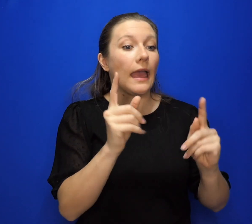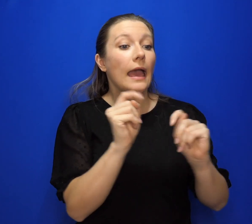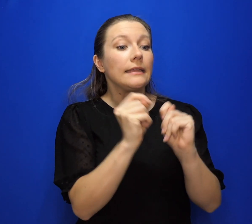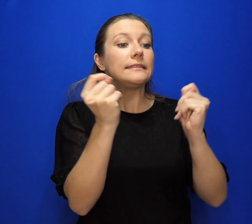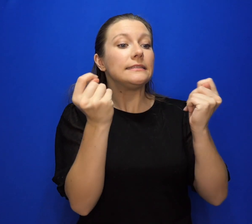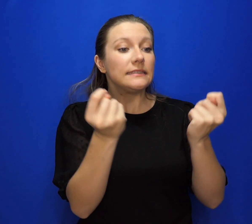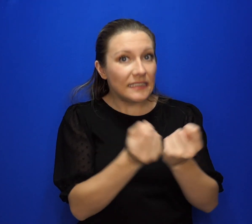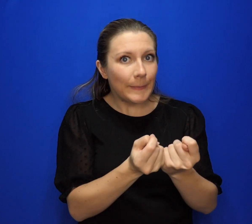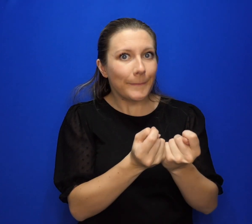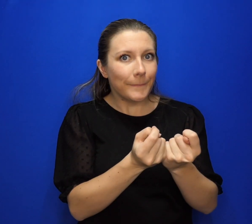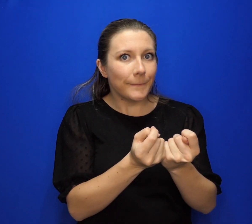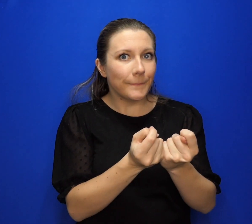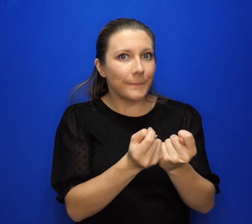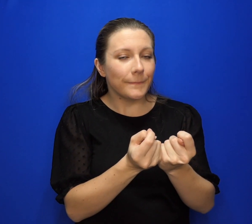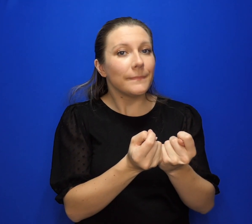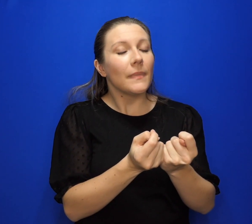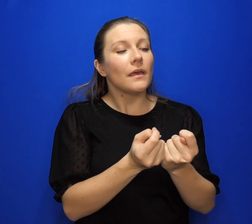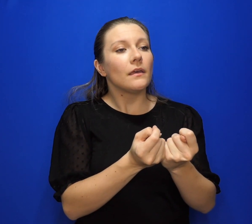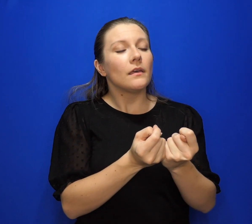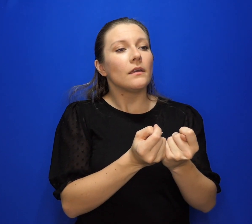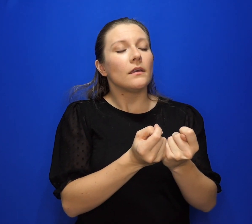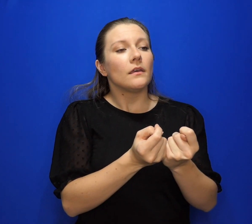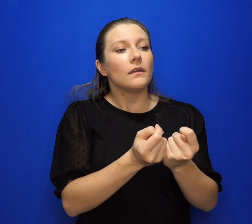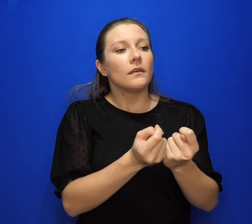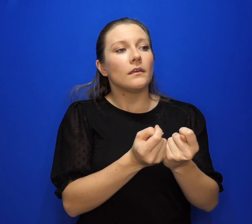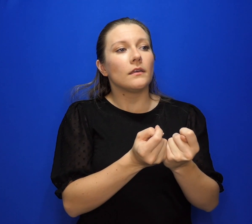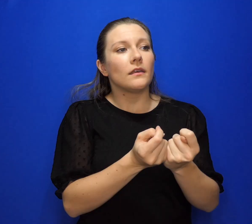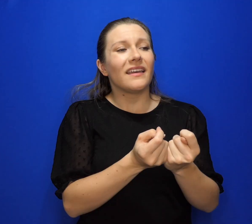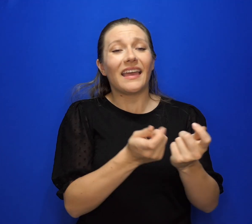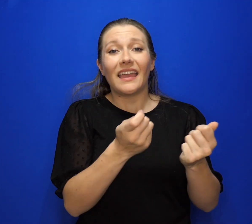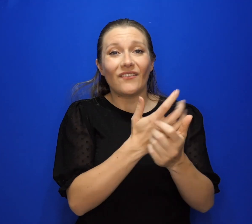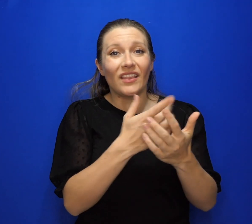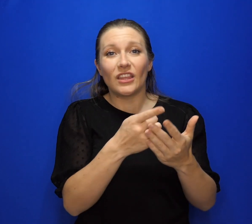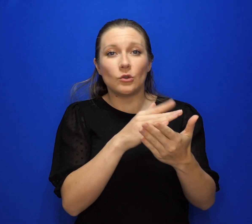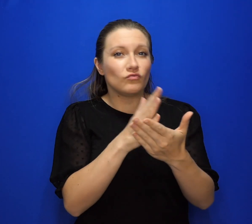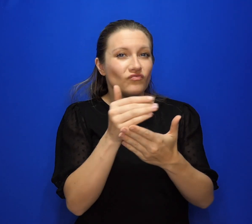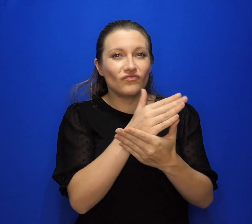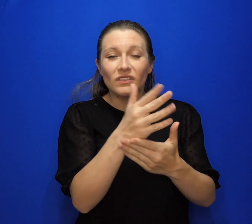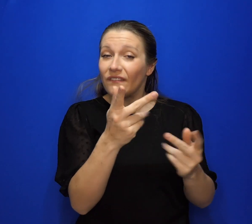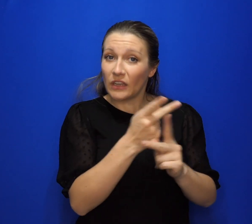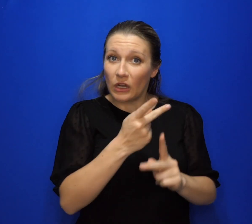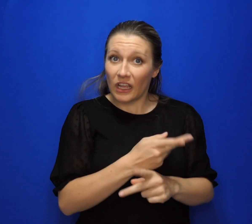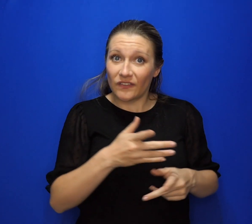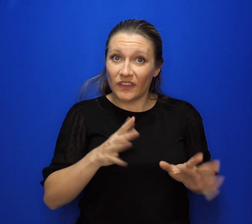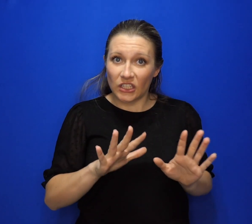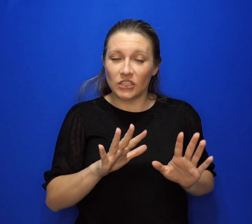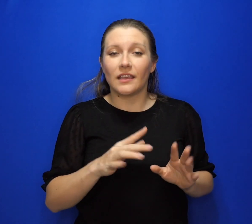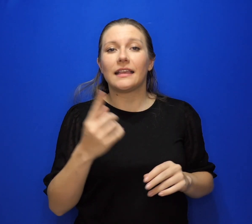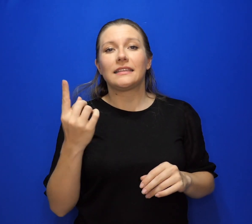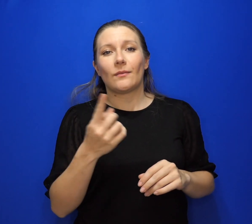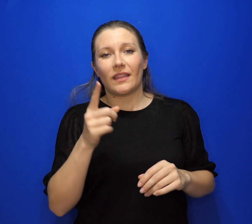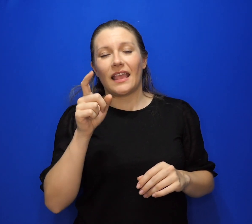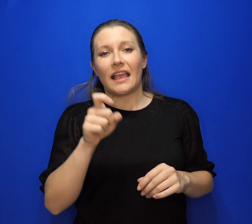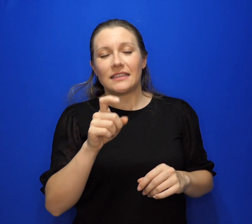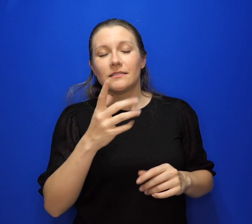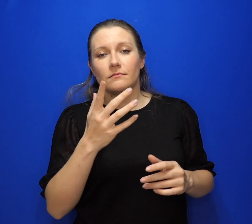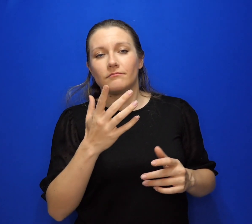that on the back end of everything that you navigate and have figured out, something's going to come up where you're going to need your team.